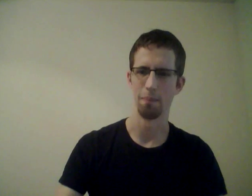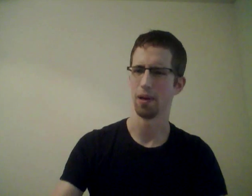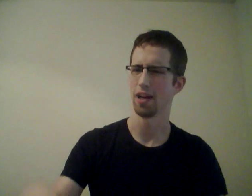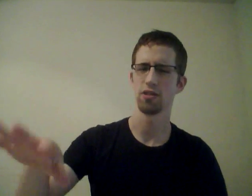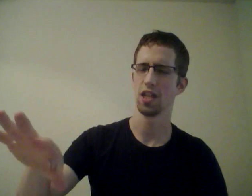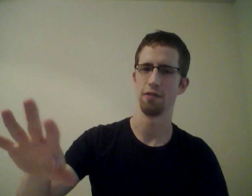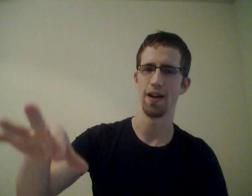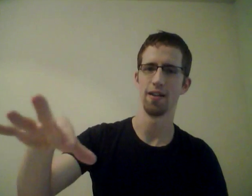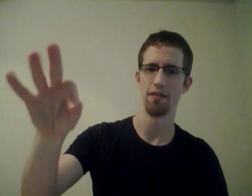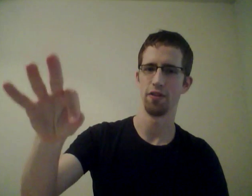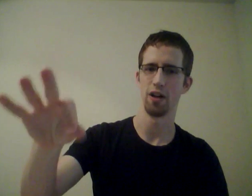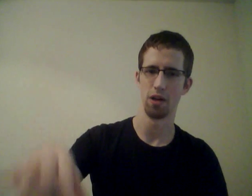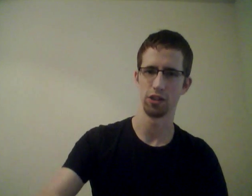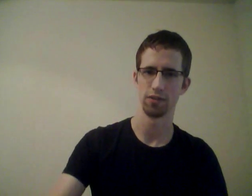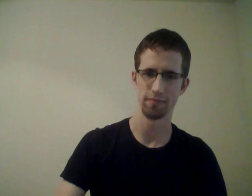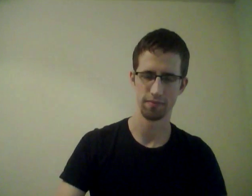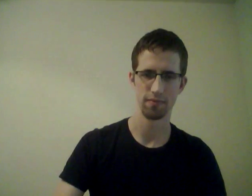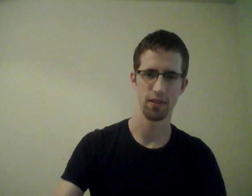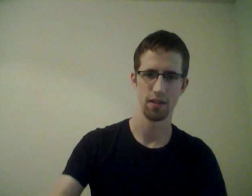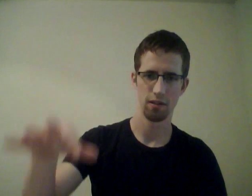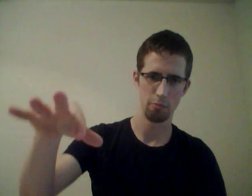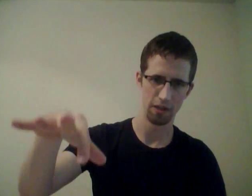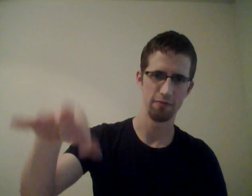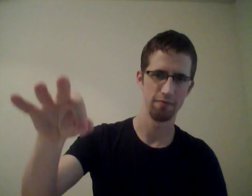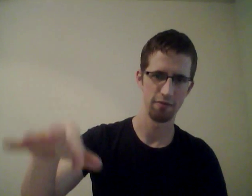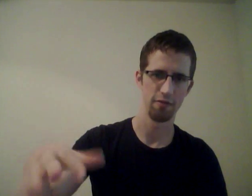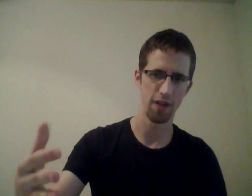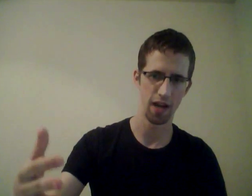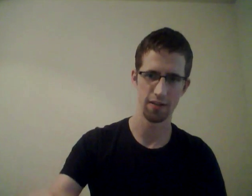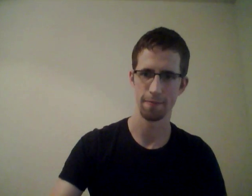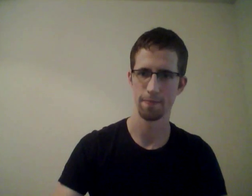But I don't see it for found out very much. But find.